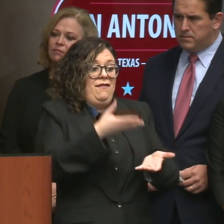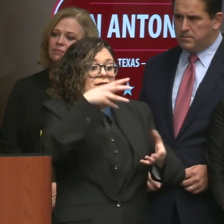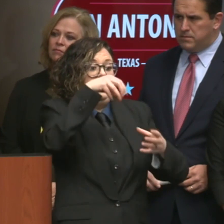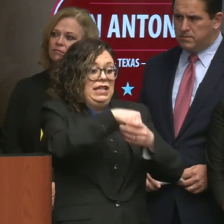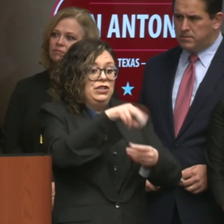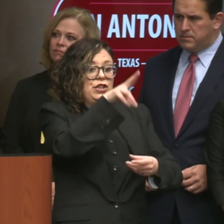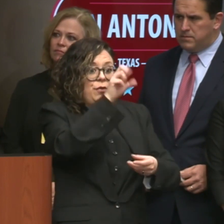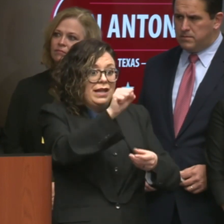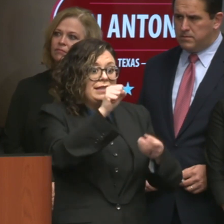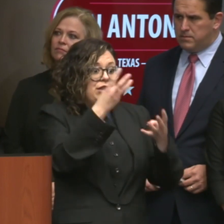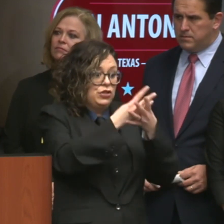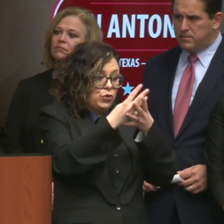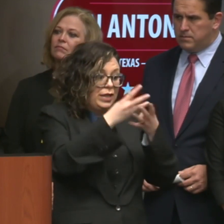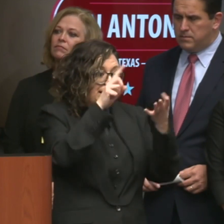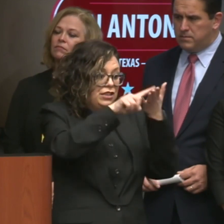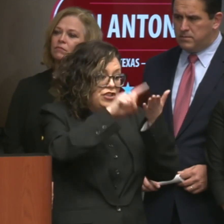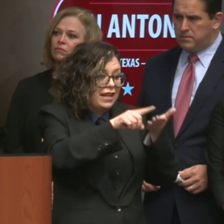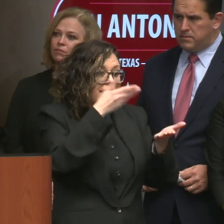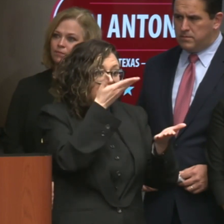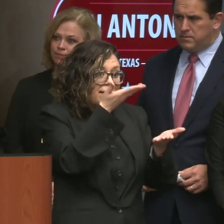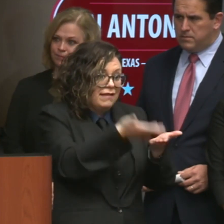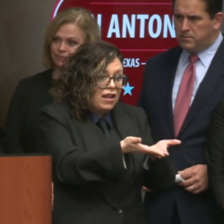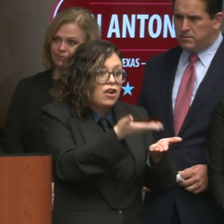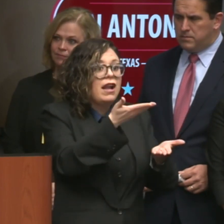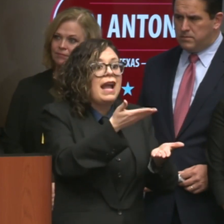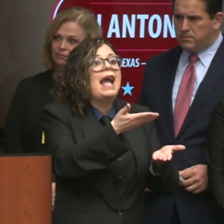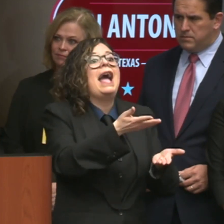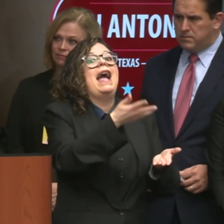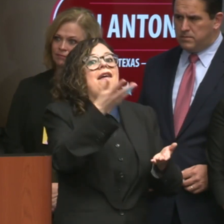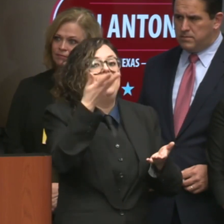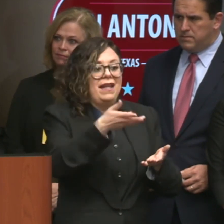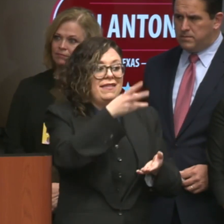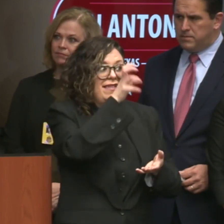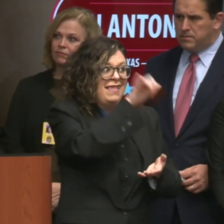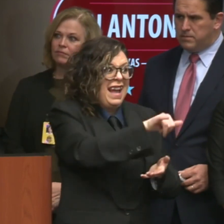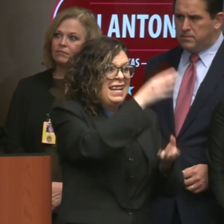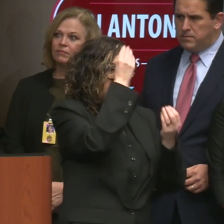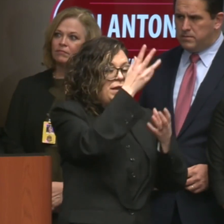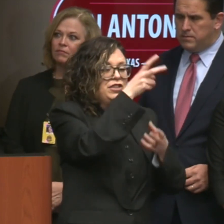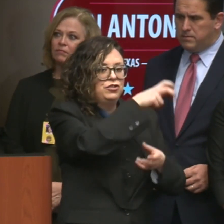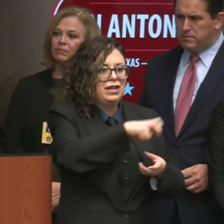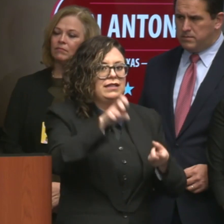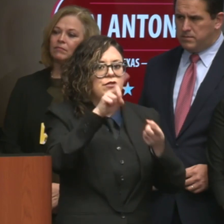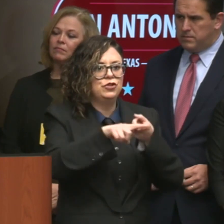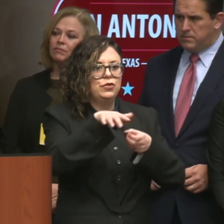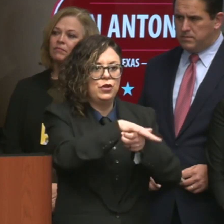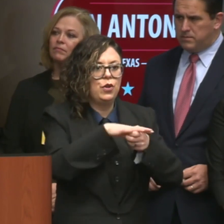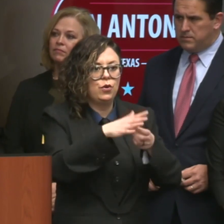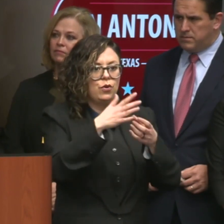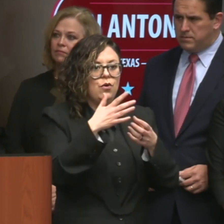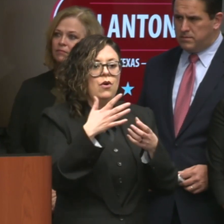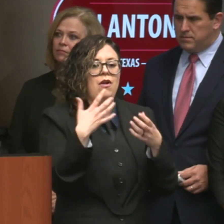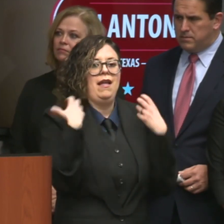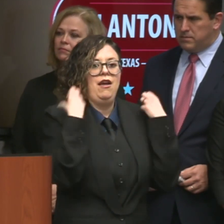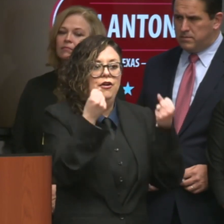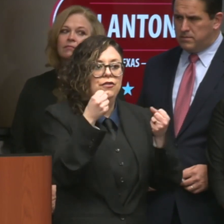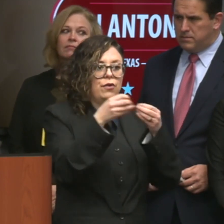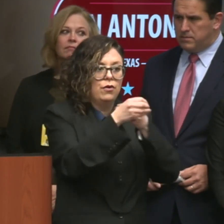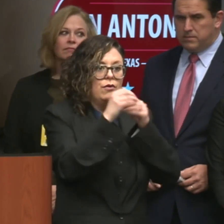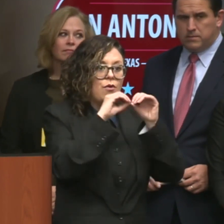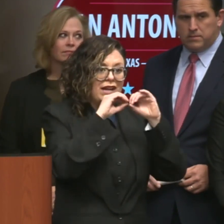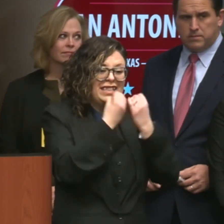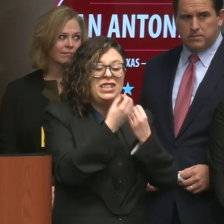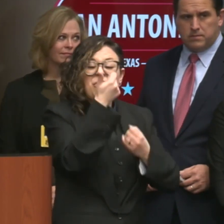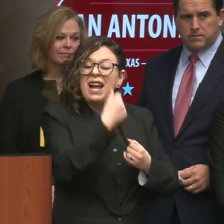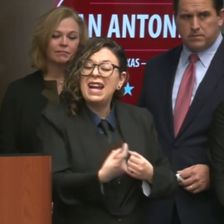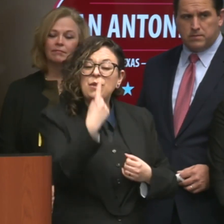that information is transferred to the appropriate local health department. So anybody coming back to Bexar County, we